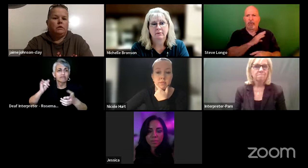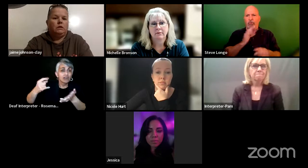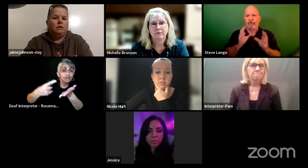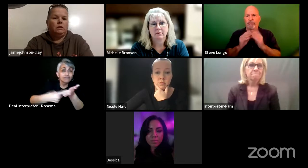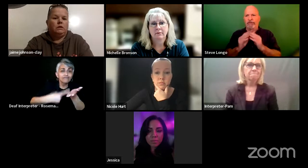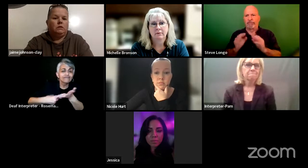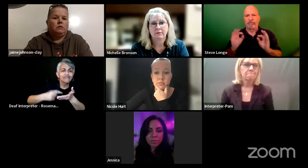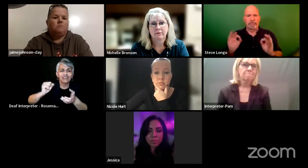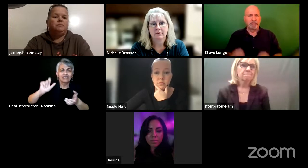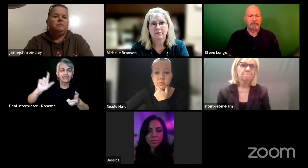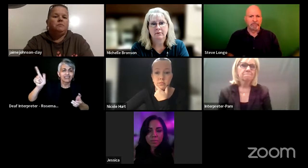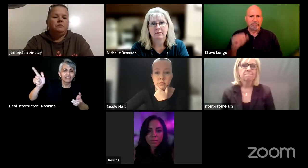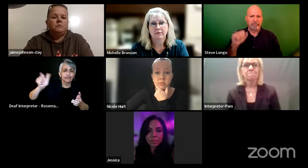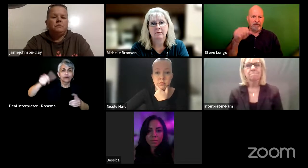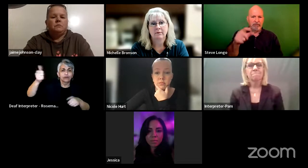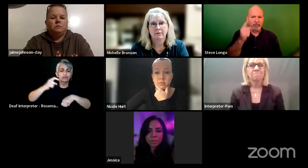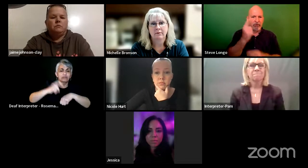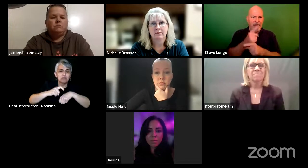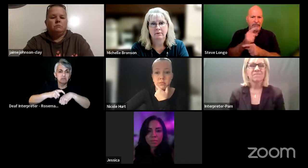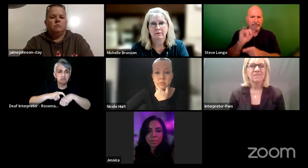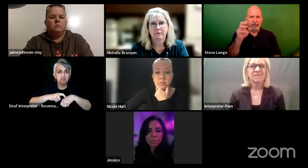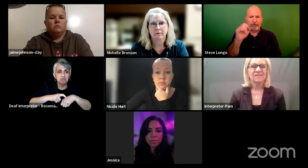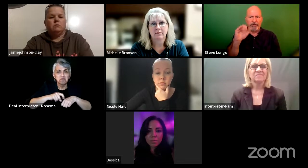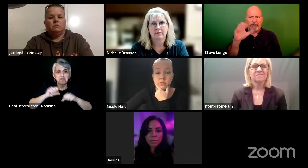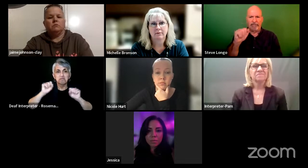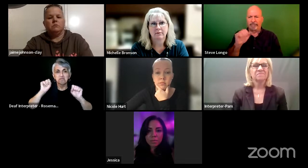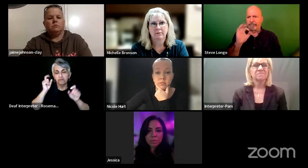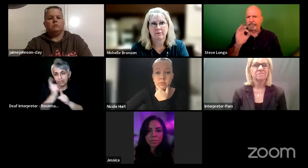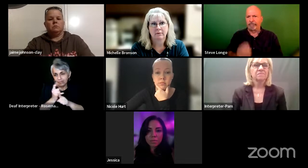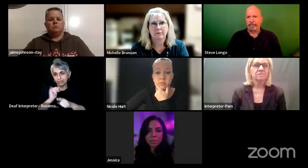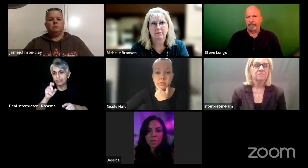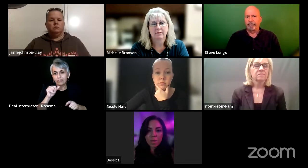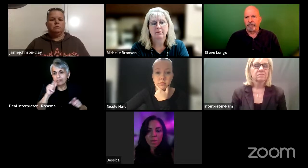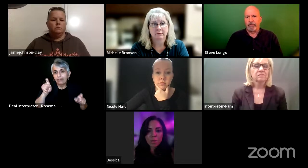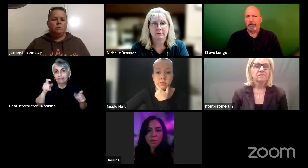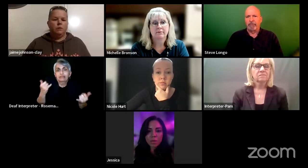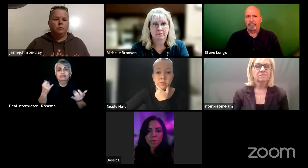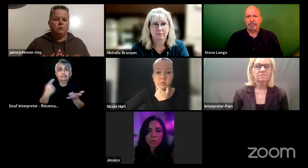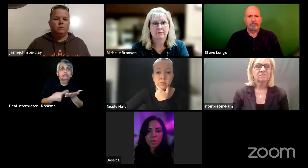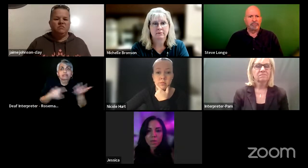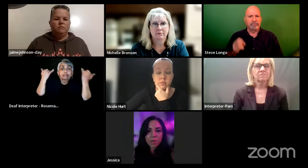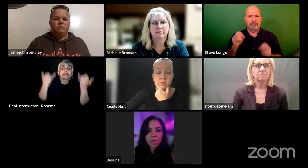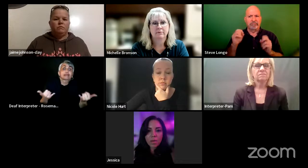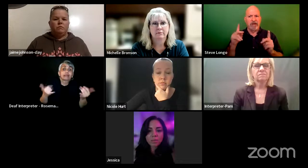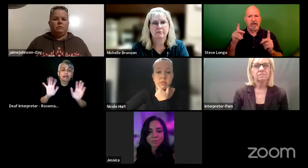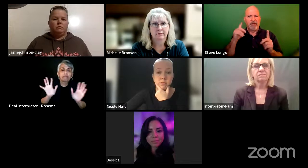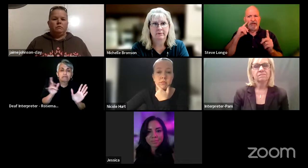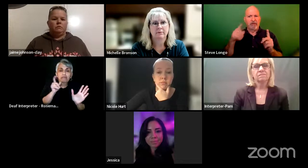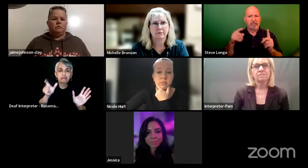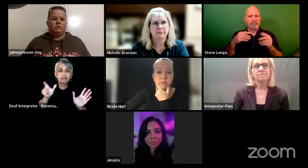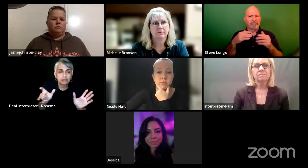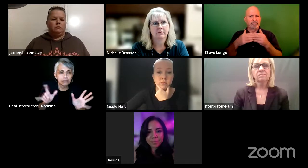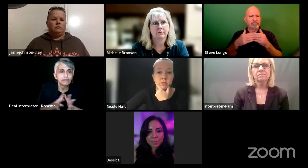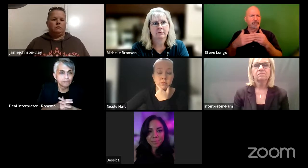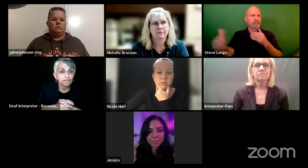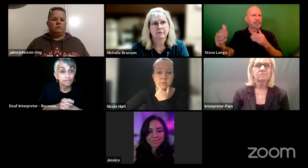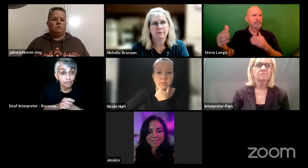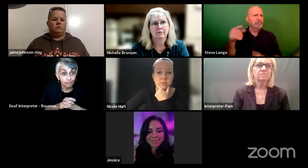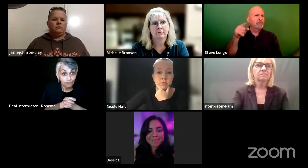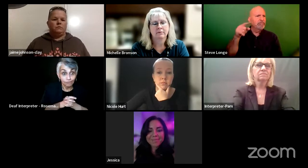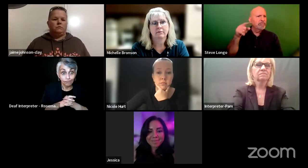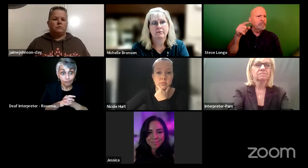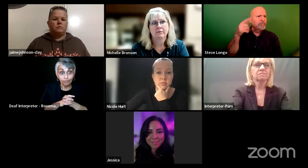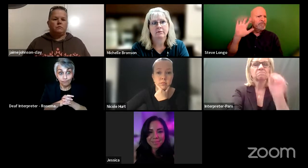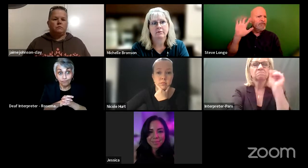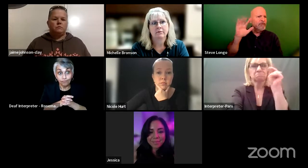things, but it'll happen outside of the board meeting. But yes, Jessica, there will be more to